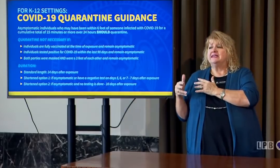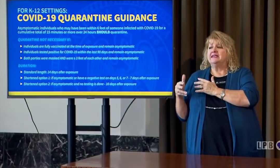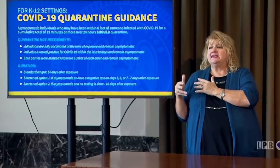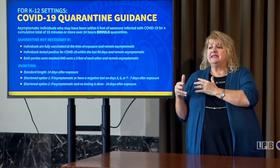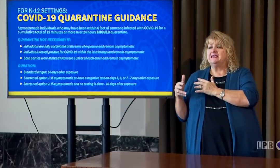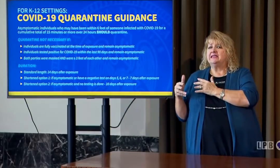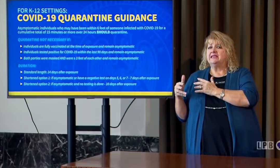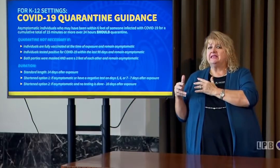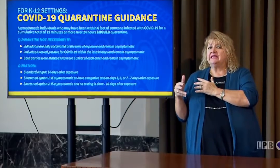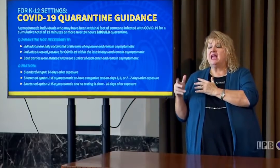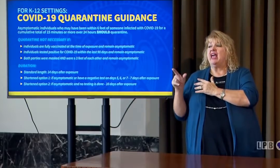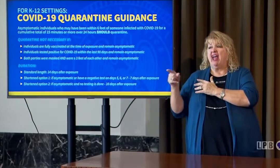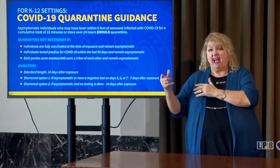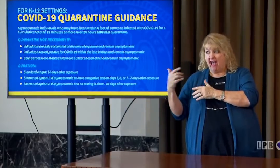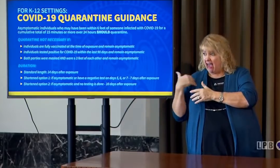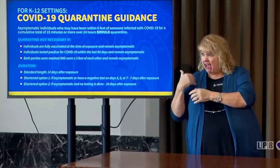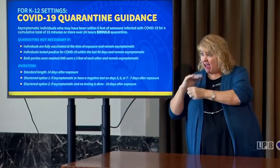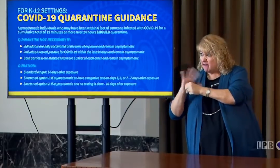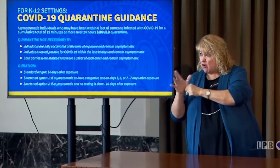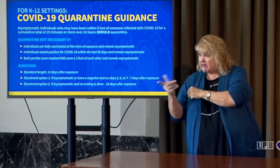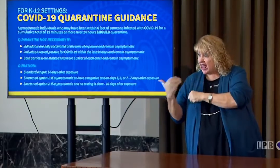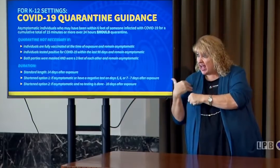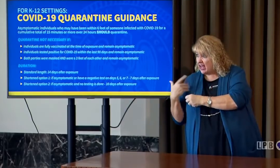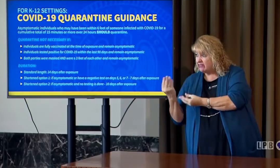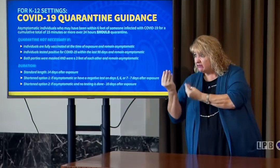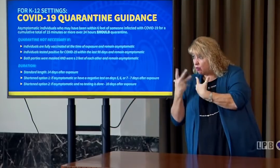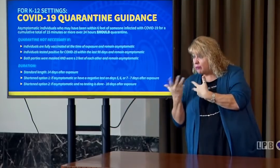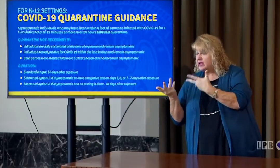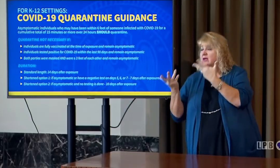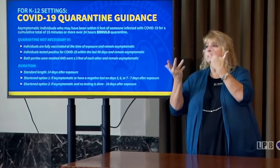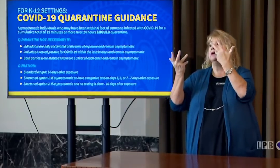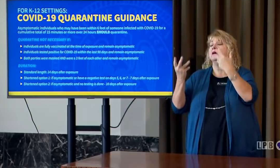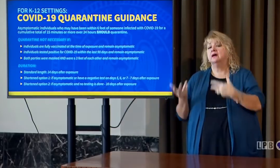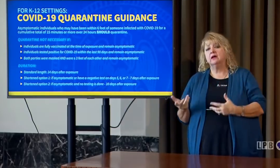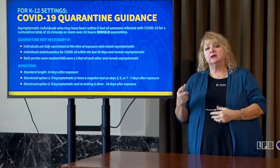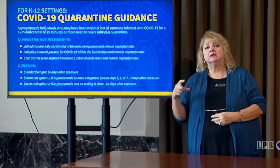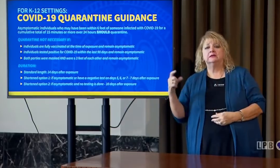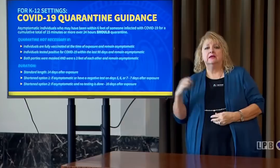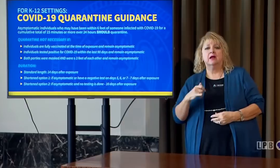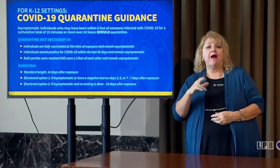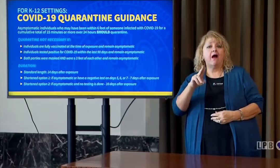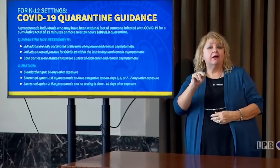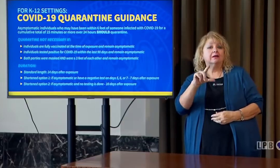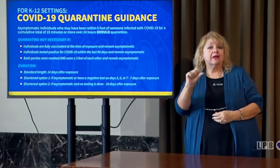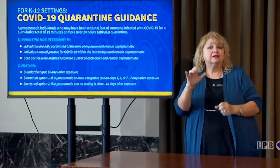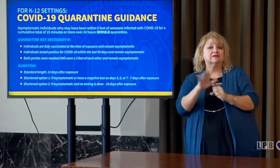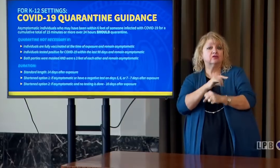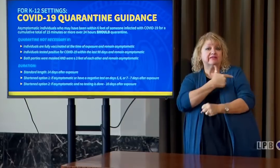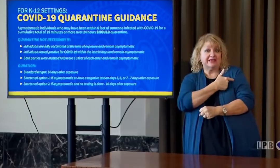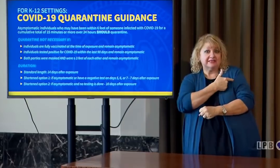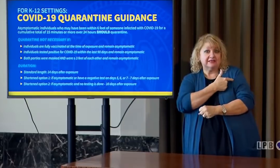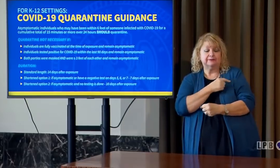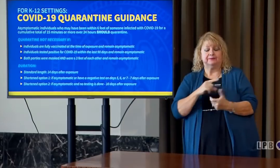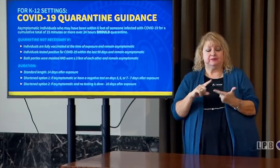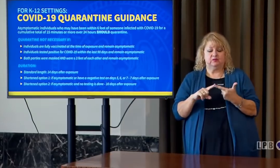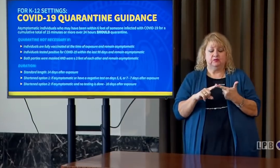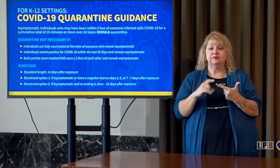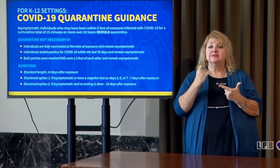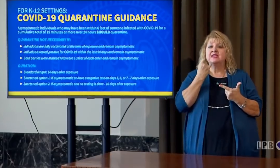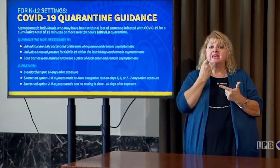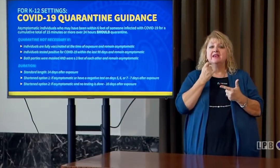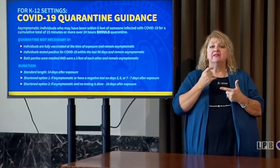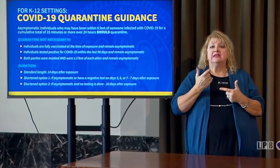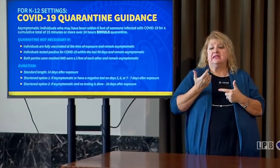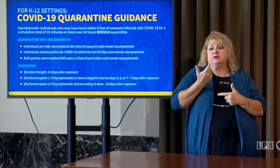you are fully vaccinated. If you're fully vaccinated and you have no symptoms, you don't have to quarantine. If you have tested positive for COVID in the